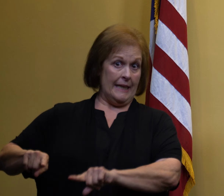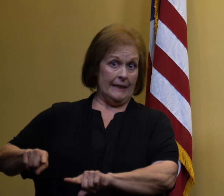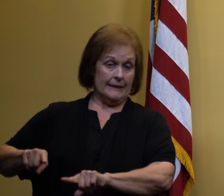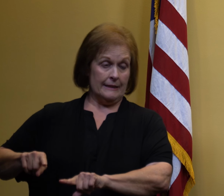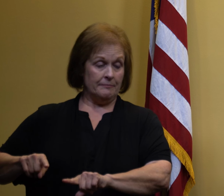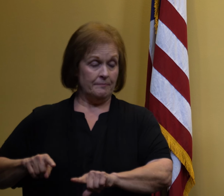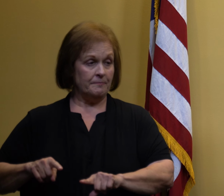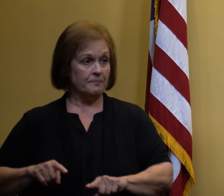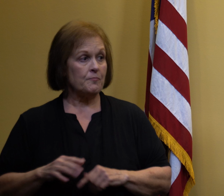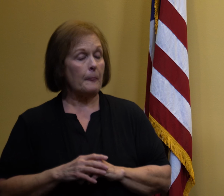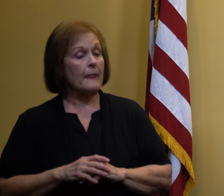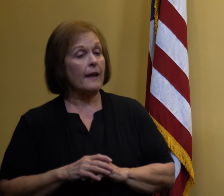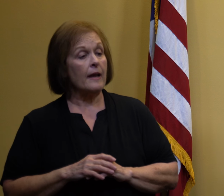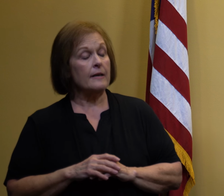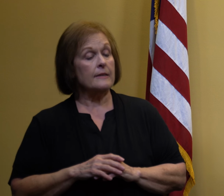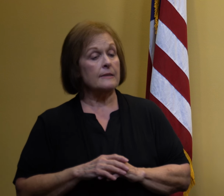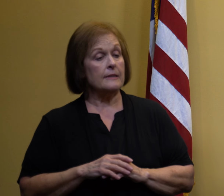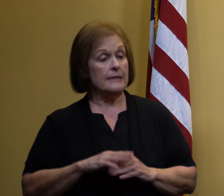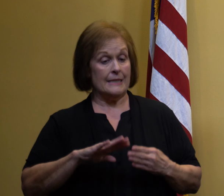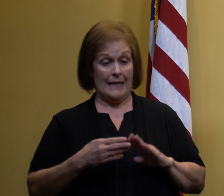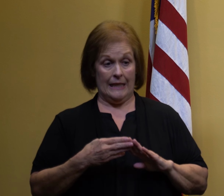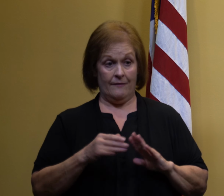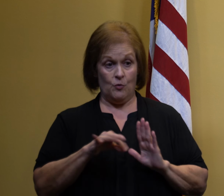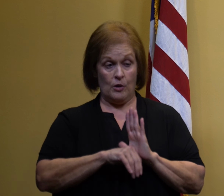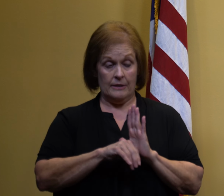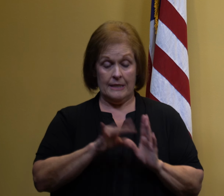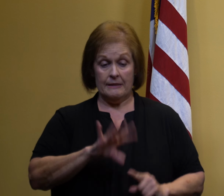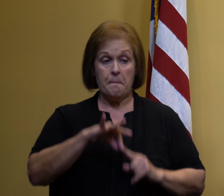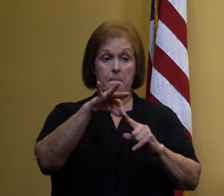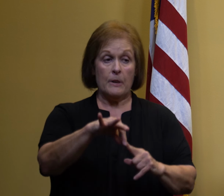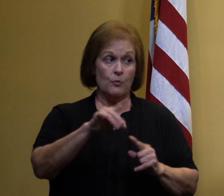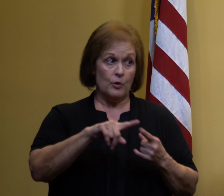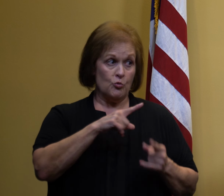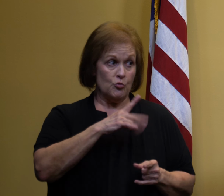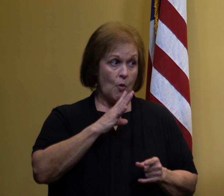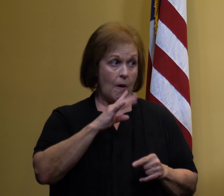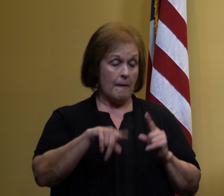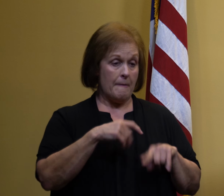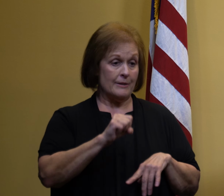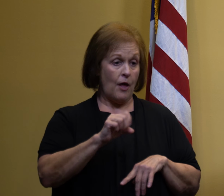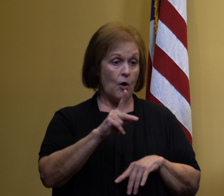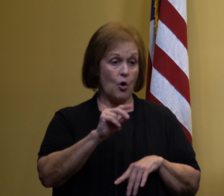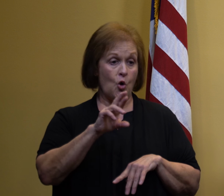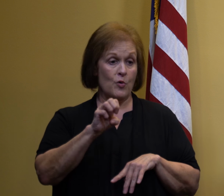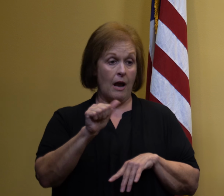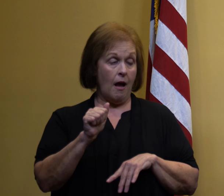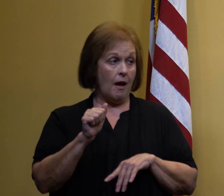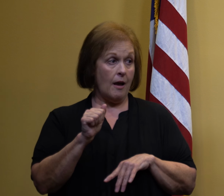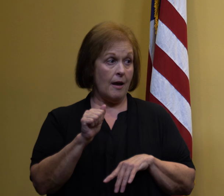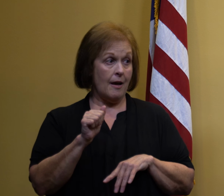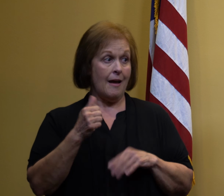country. The city of New Orleans, and especially when you talk about South Korea and